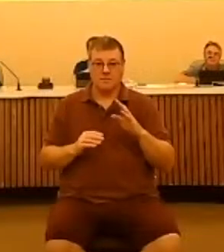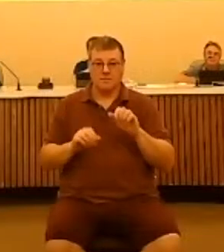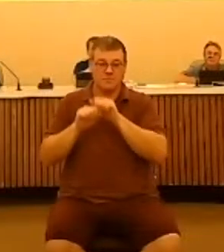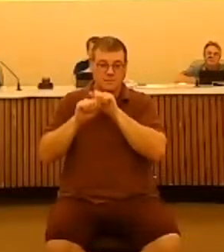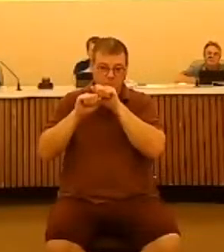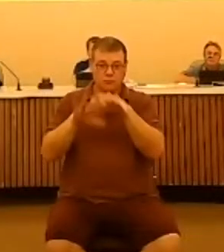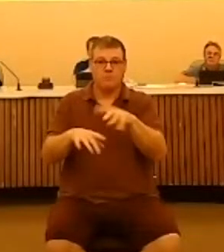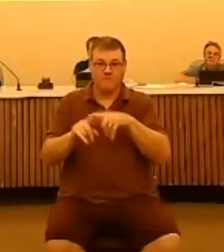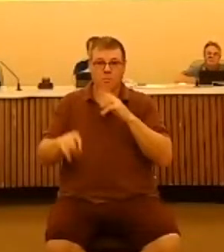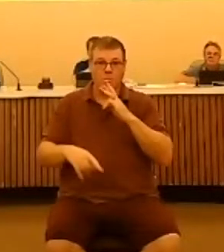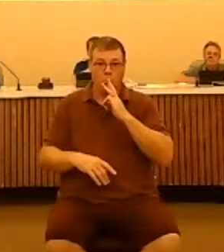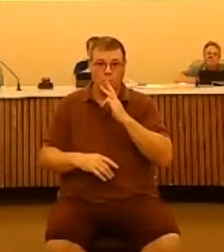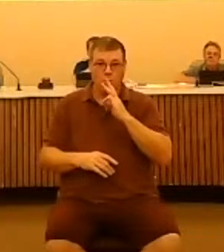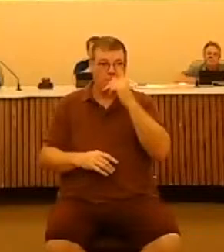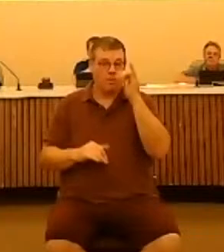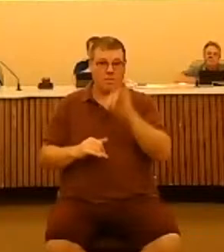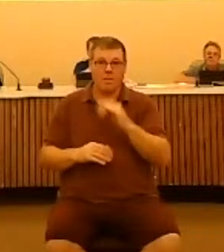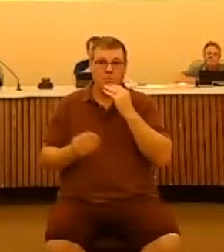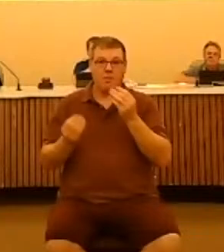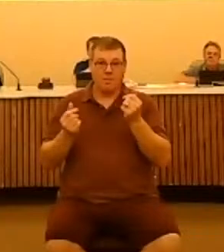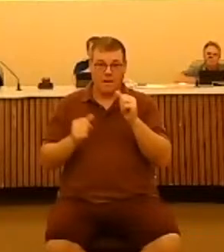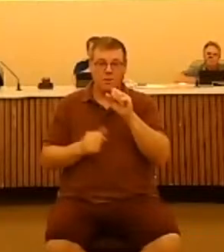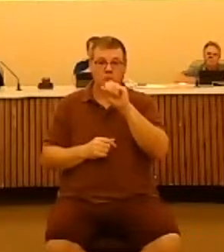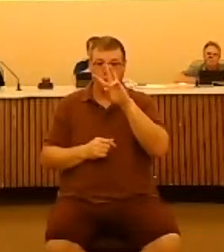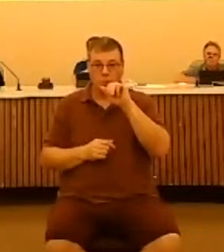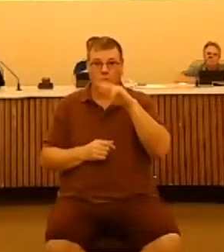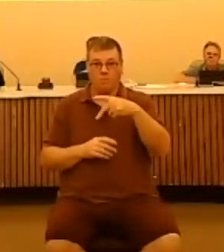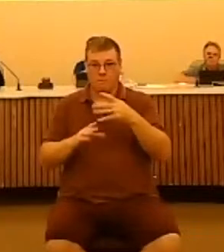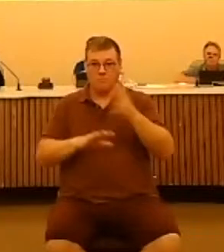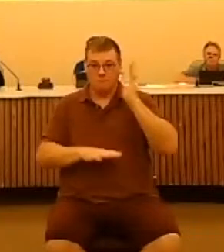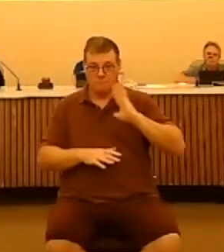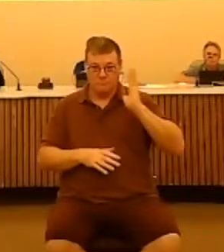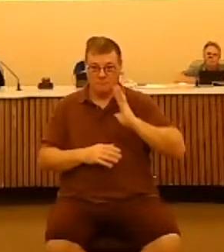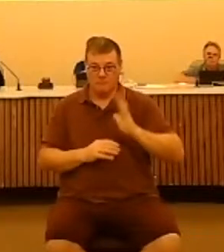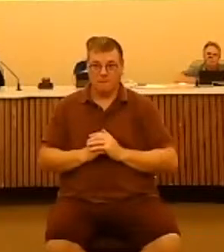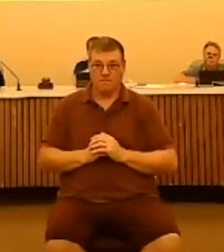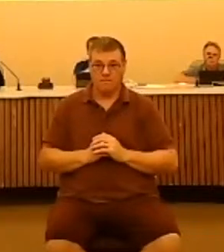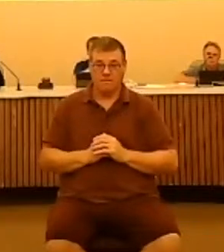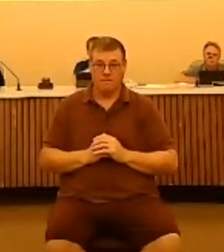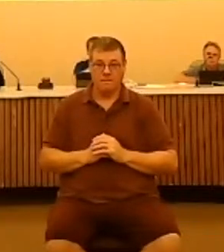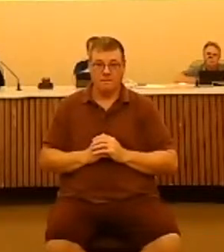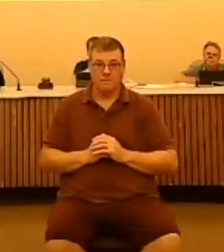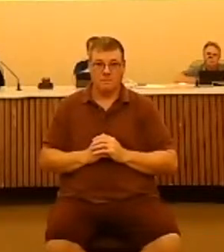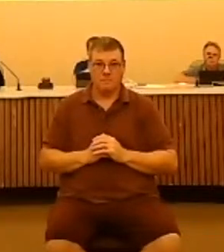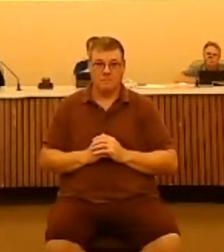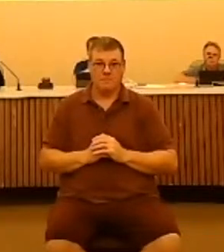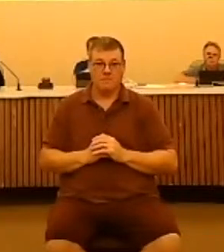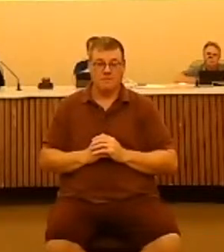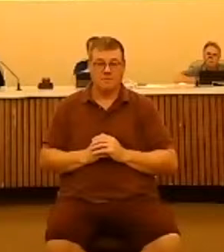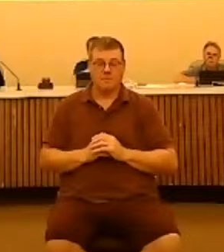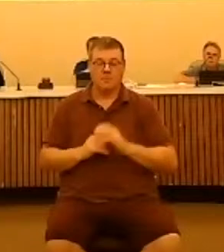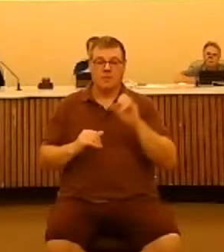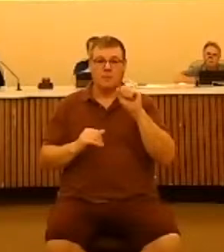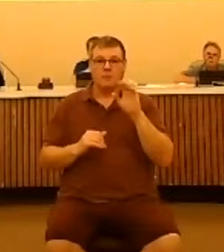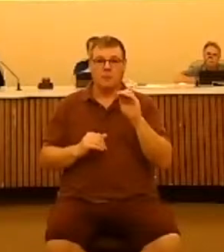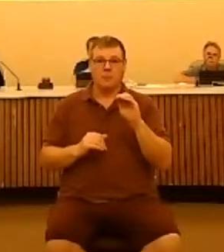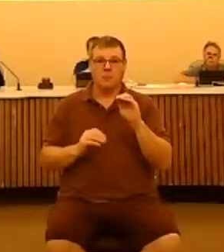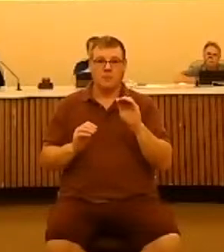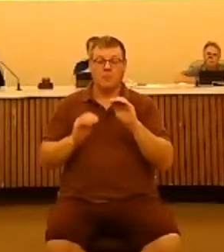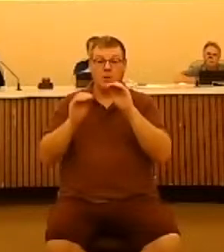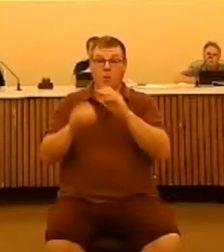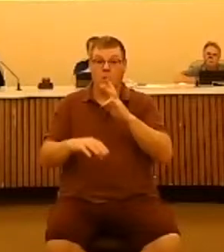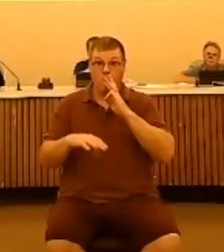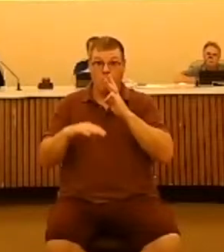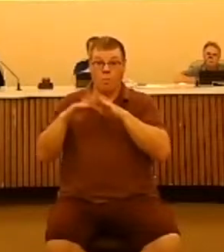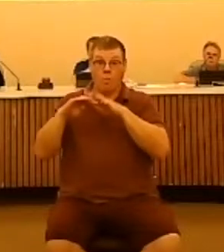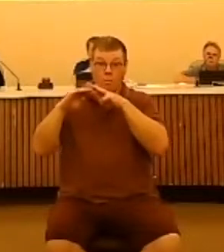swamped by water, because that land was swamp at one time. And so they put the